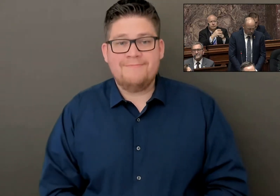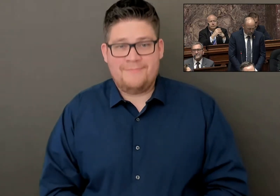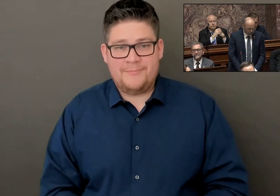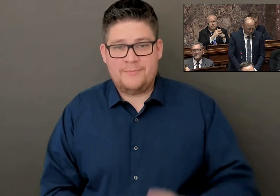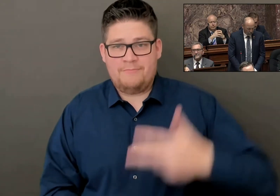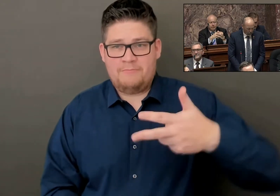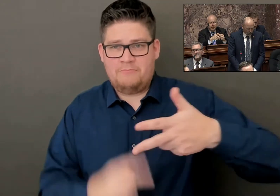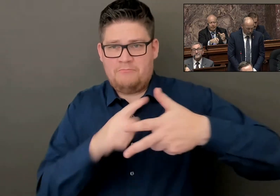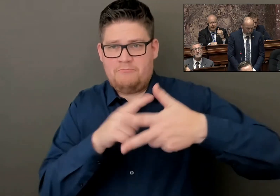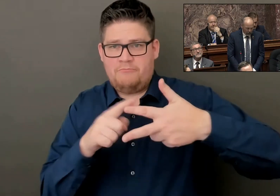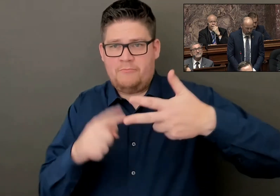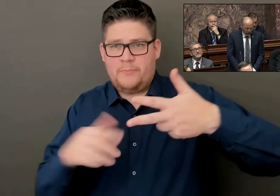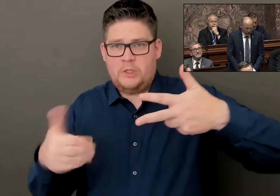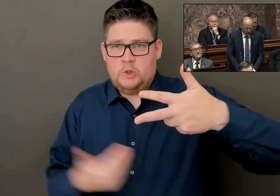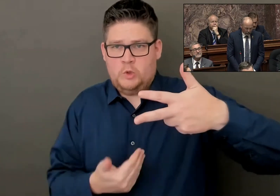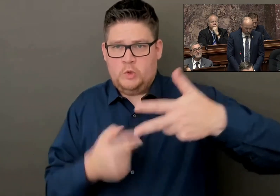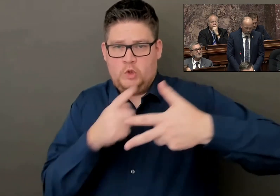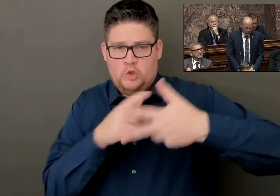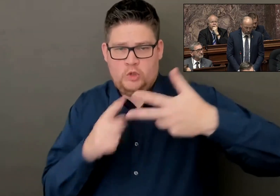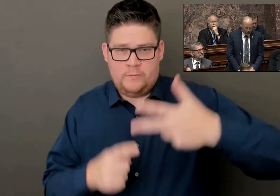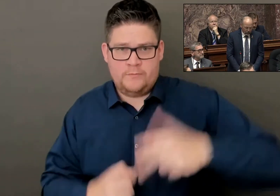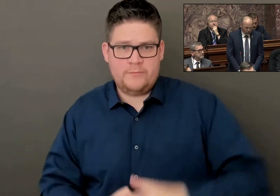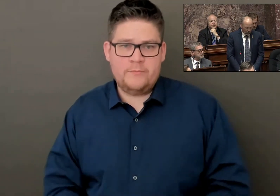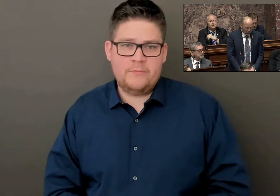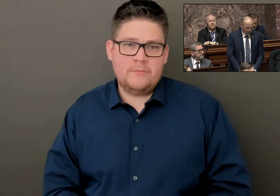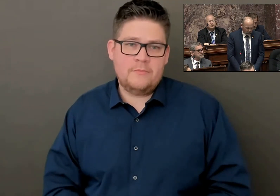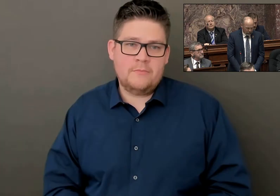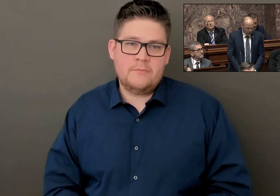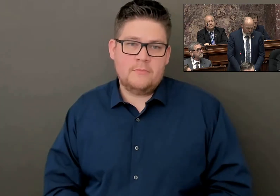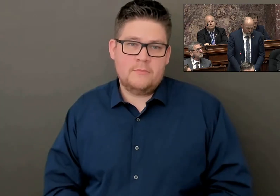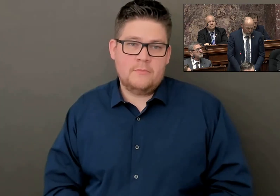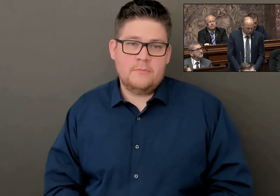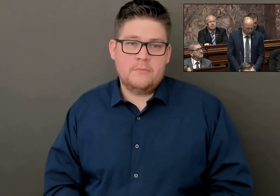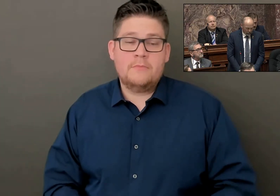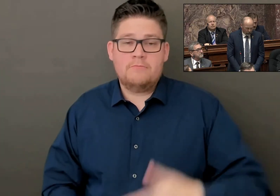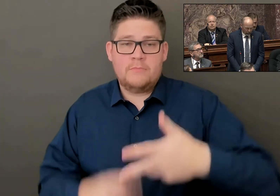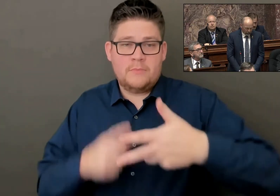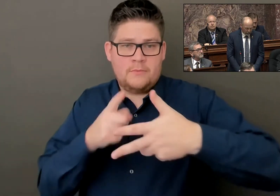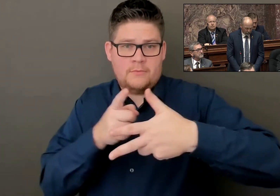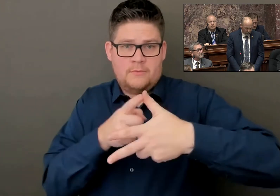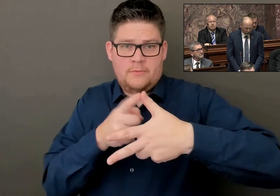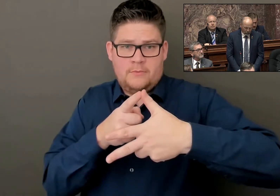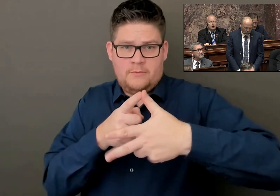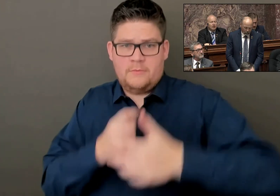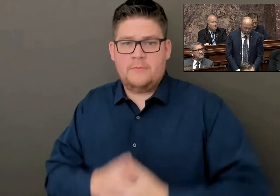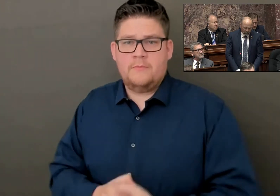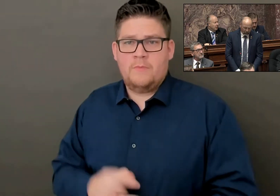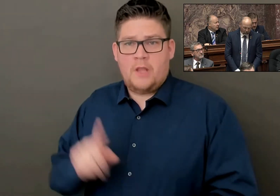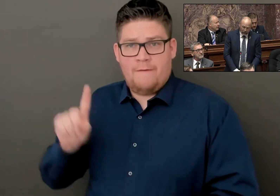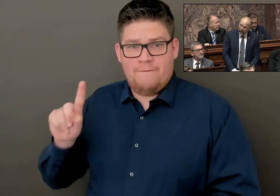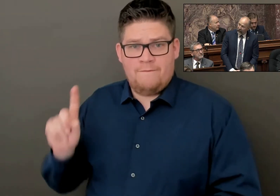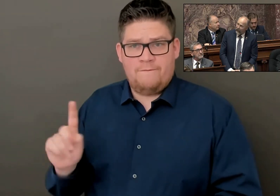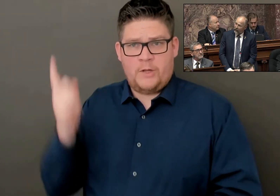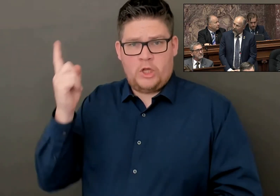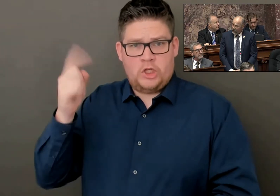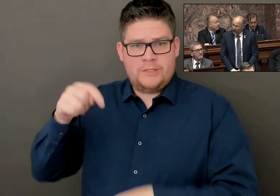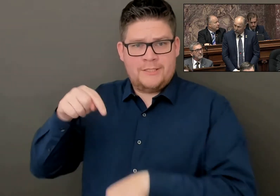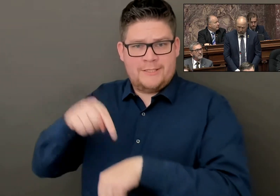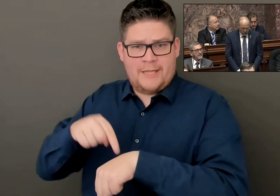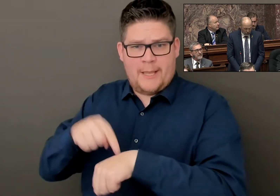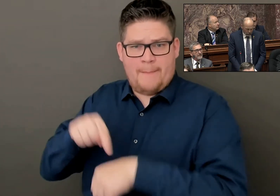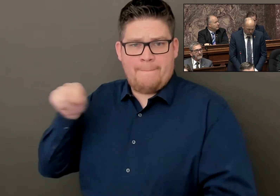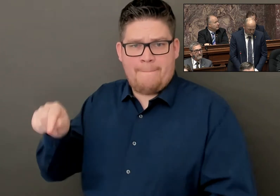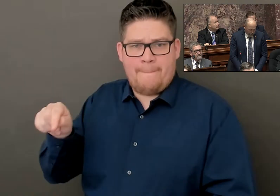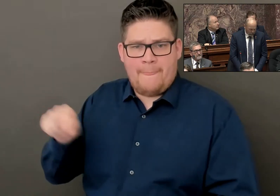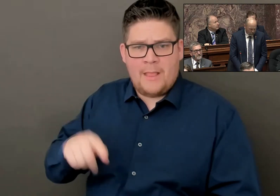First off, I'd like to welcome first-term TNRD Director from Electoral Area A,